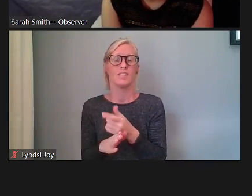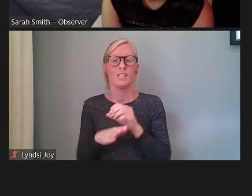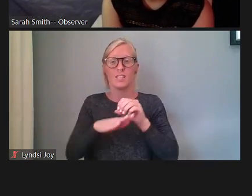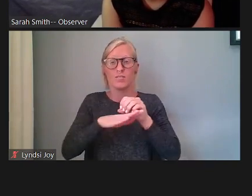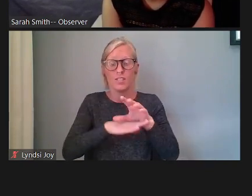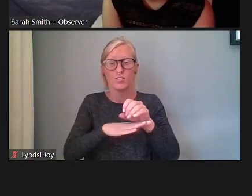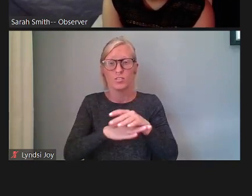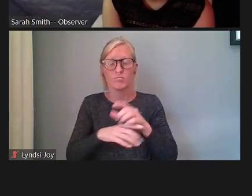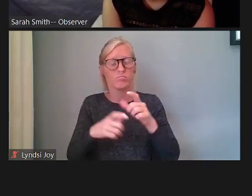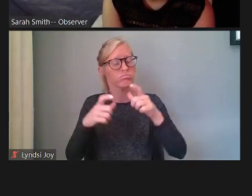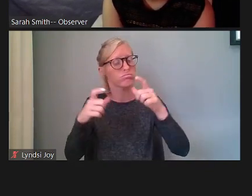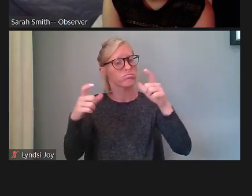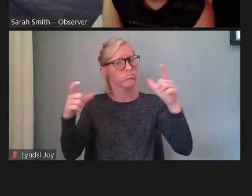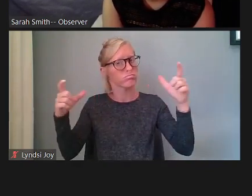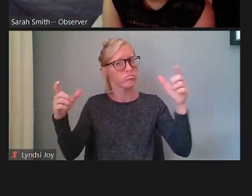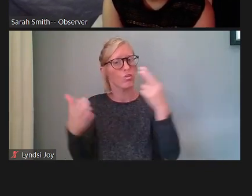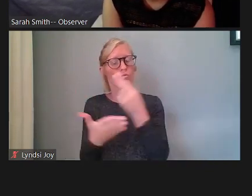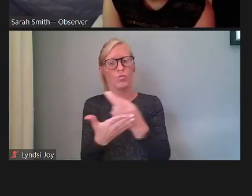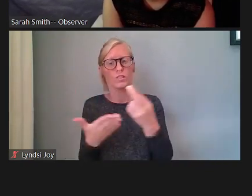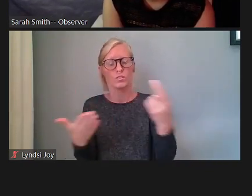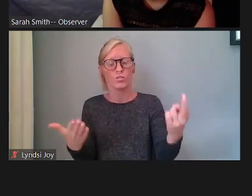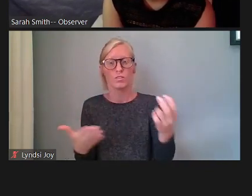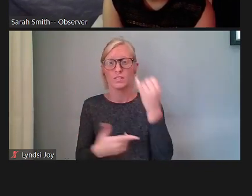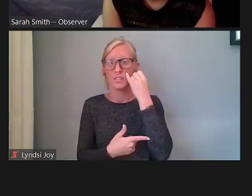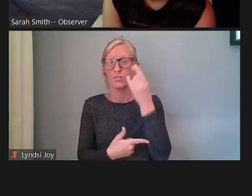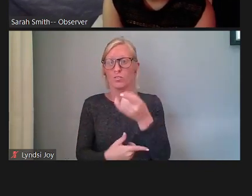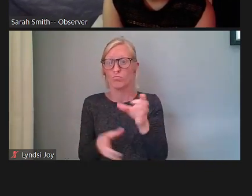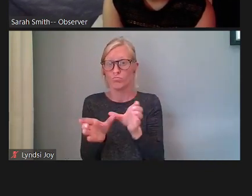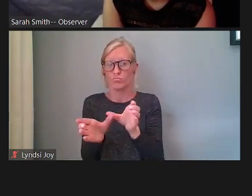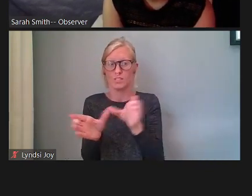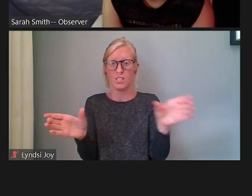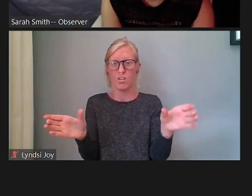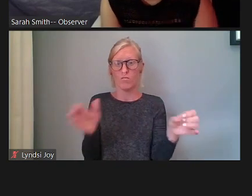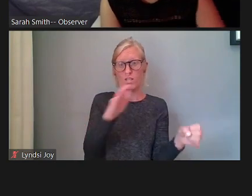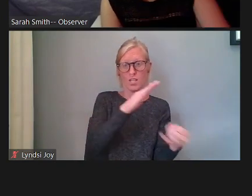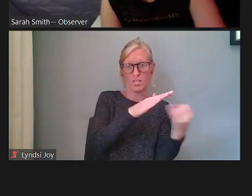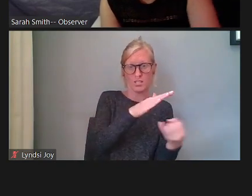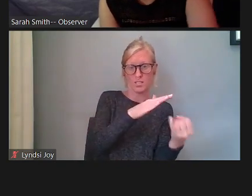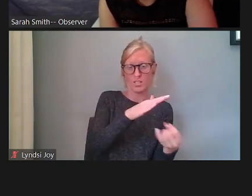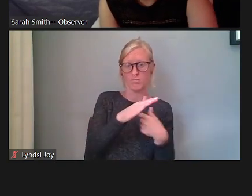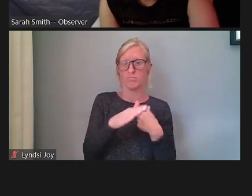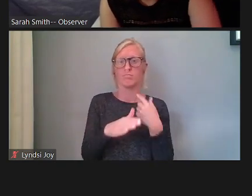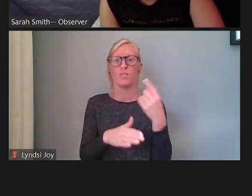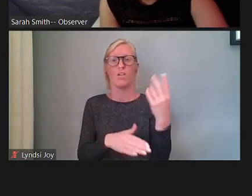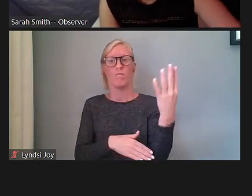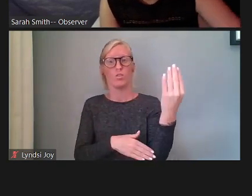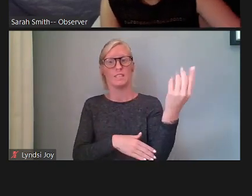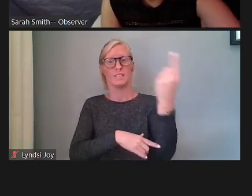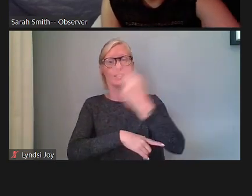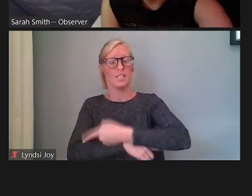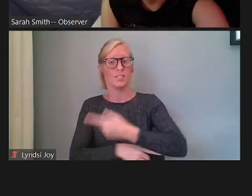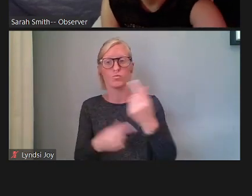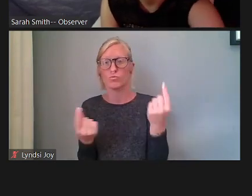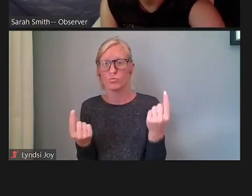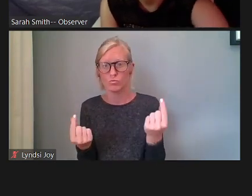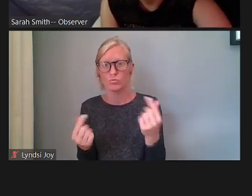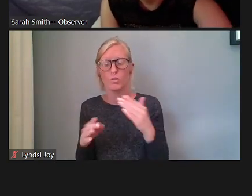sufficient resources should you have to self-isolate, which is for a period of 14 days.